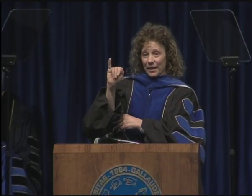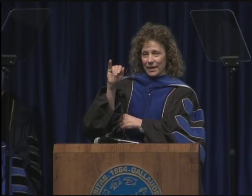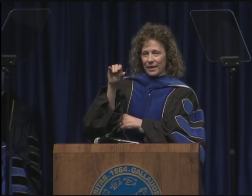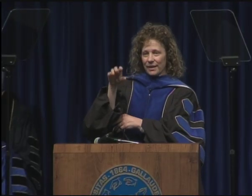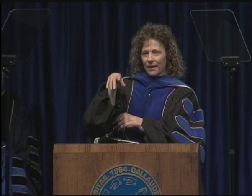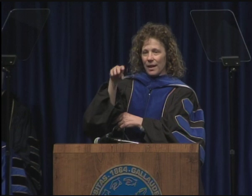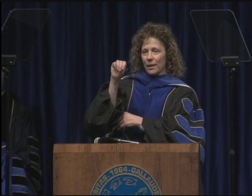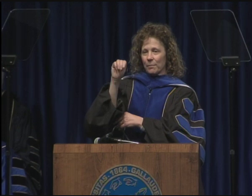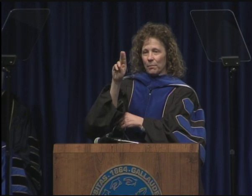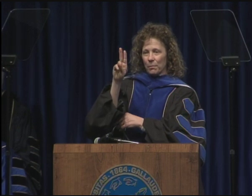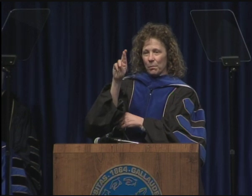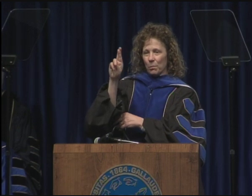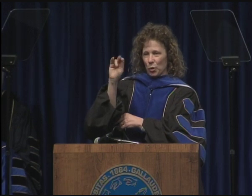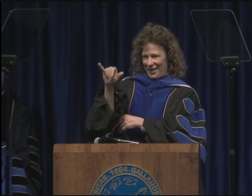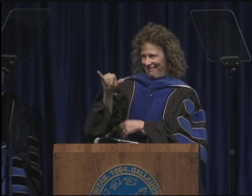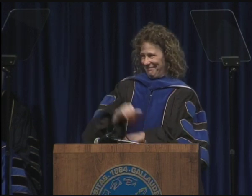Amy Murray.